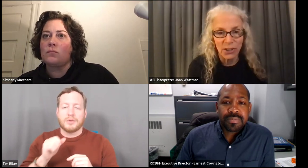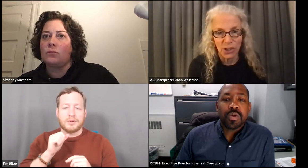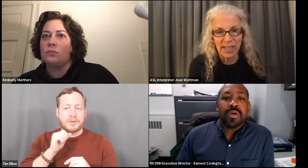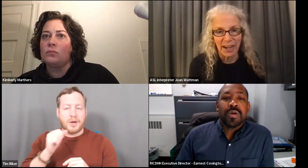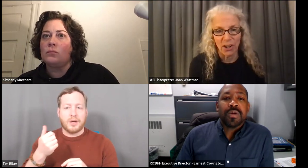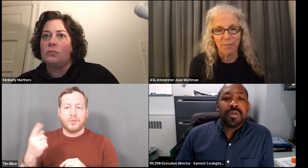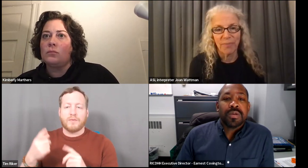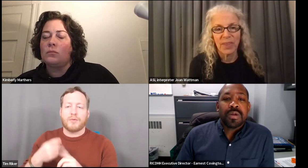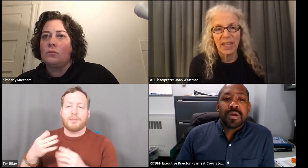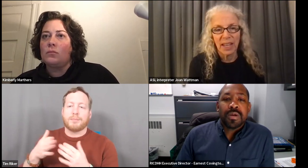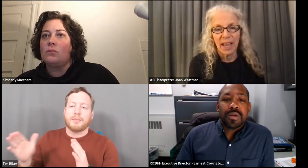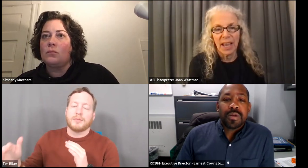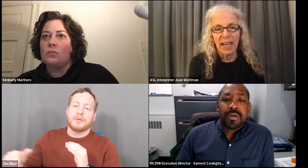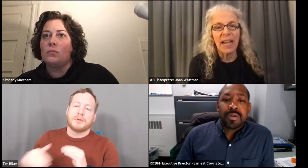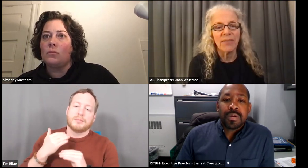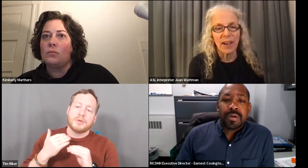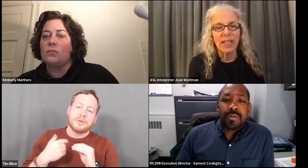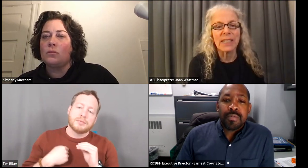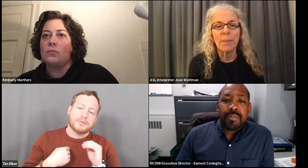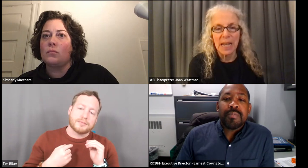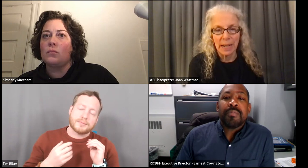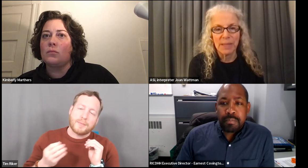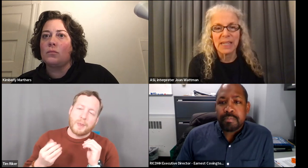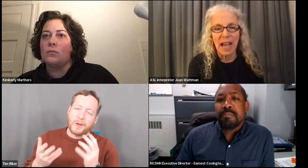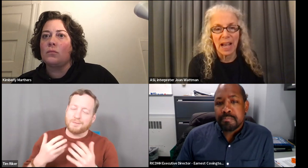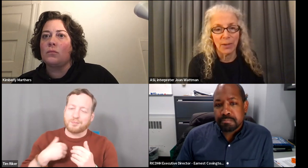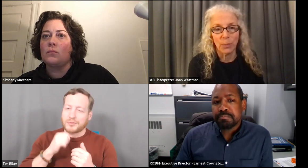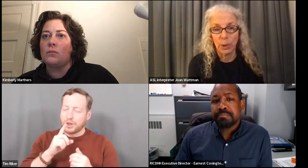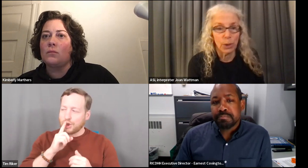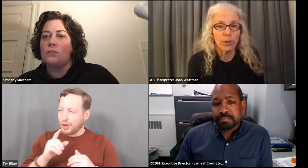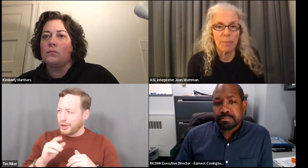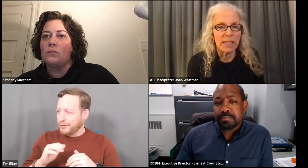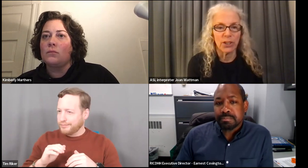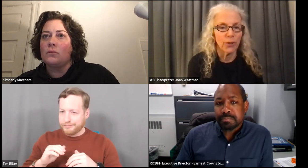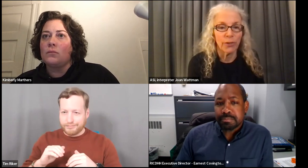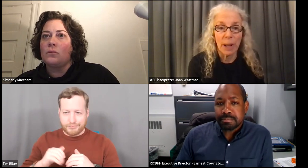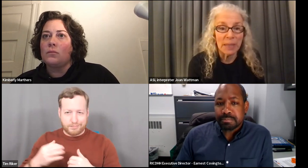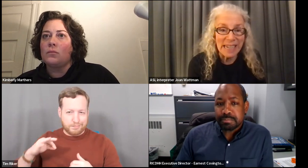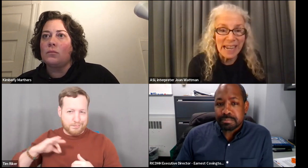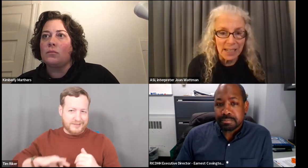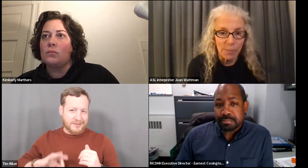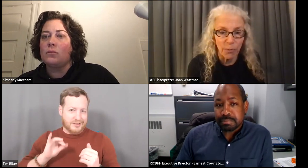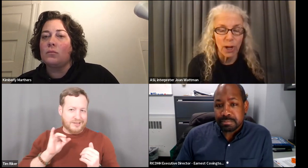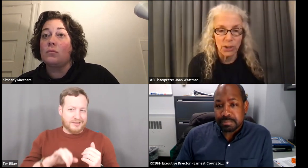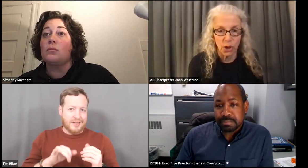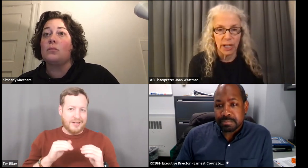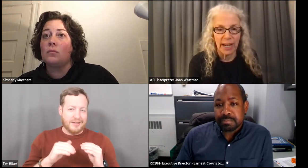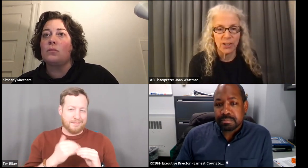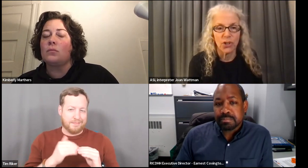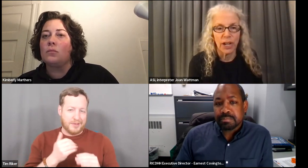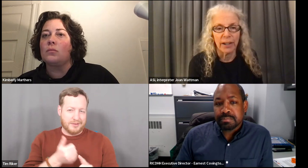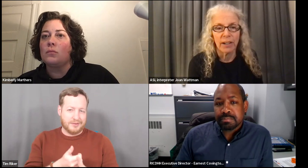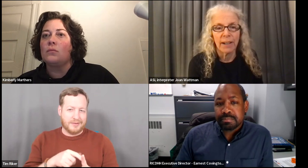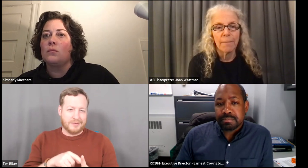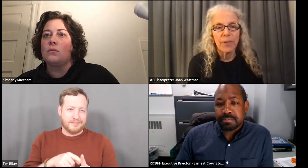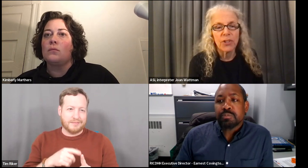that a message is there. And I have found that sometimes I will lose a message for a couple of days before I saw it as